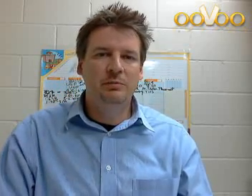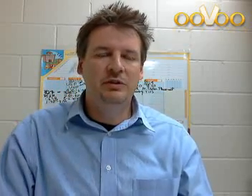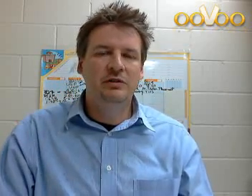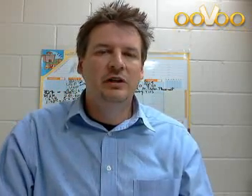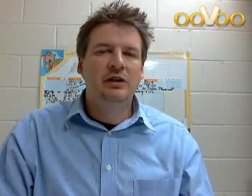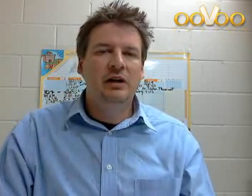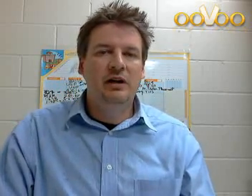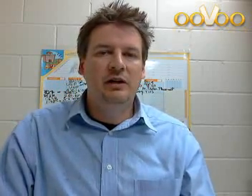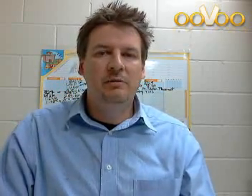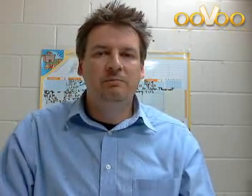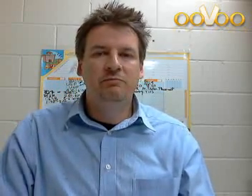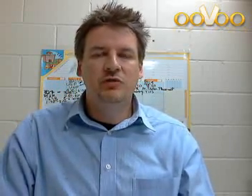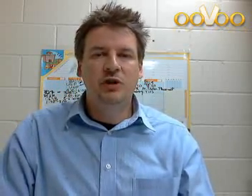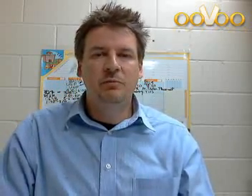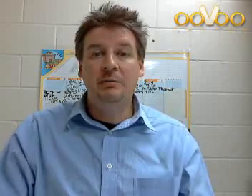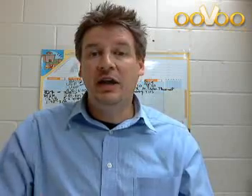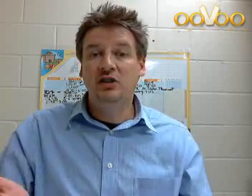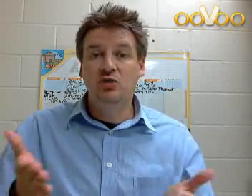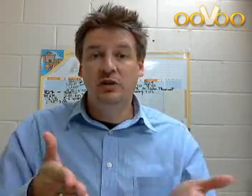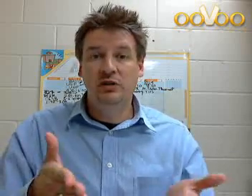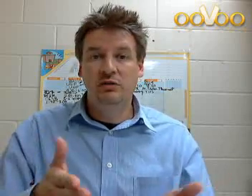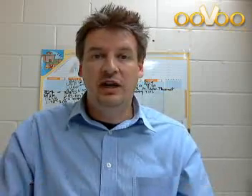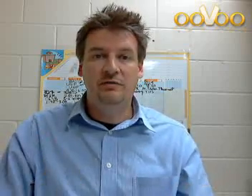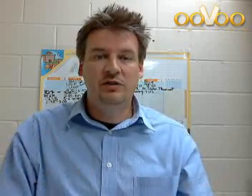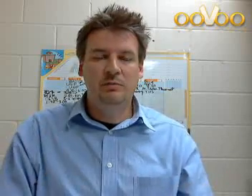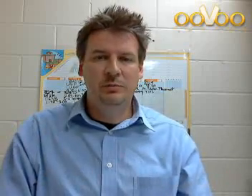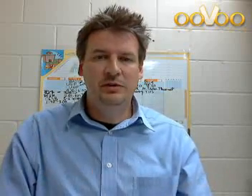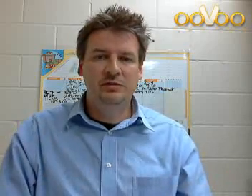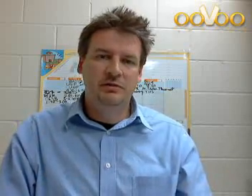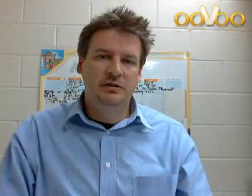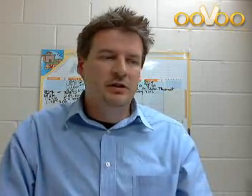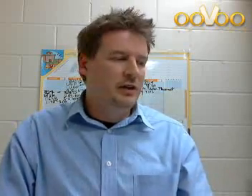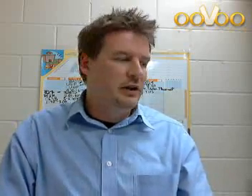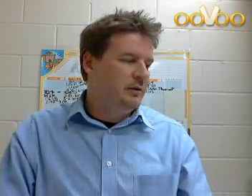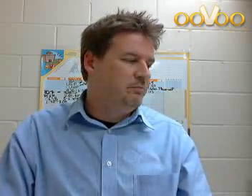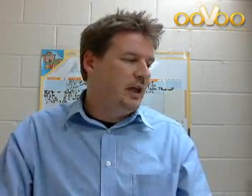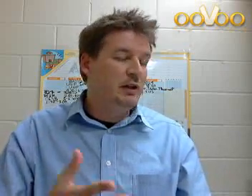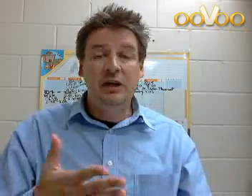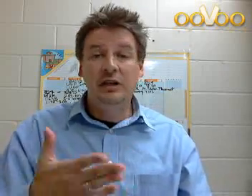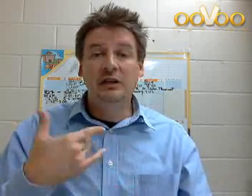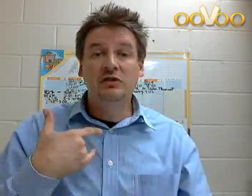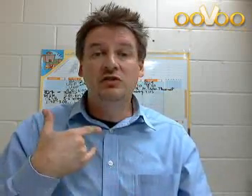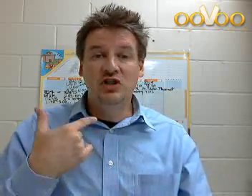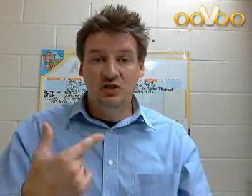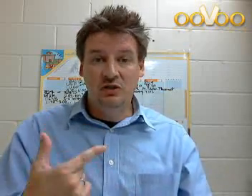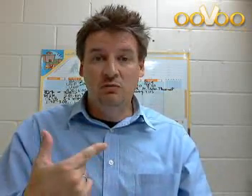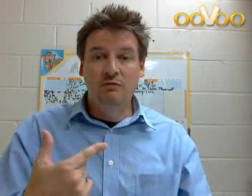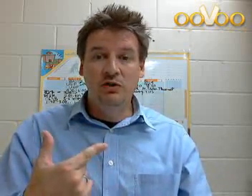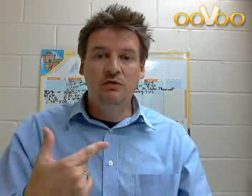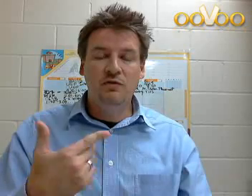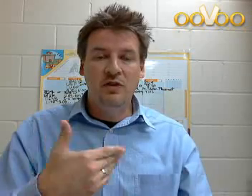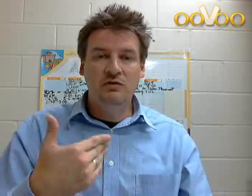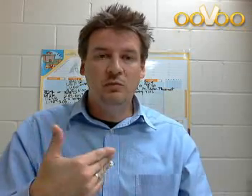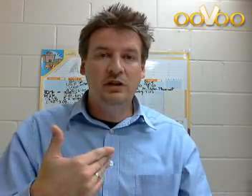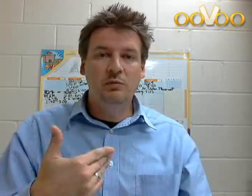appointment. So maybe I can join you after the appointment. Anyway, just the review for this week, we did